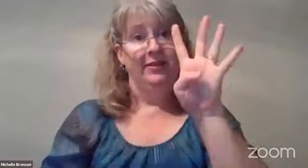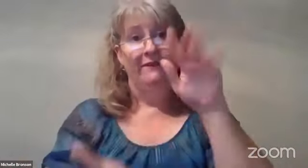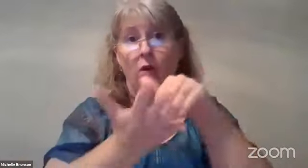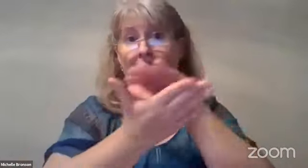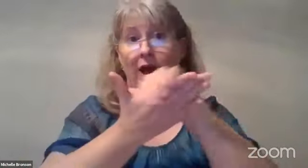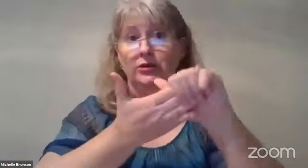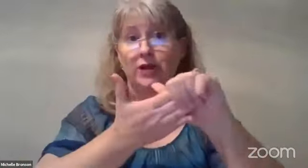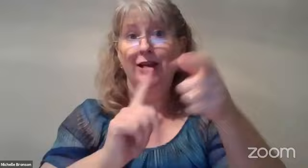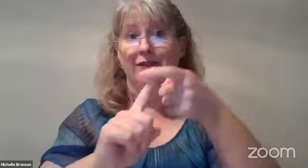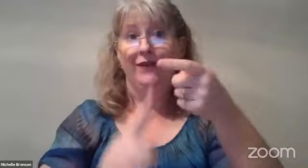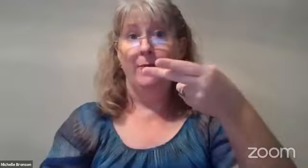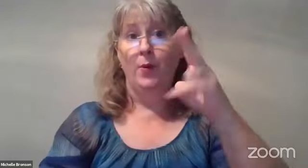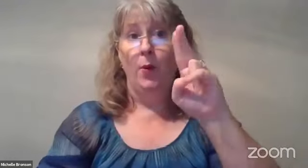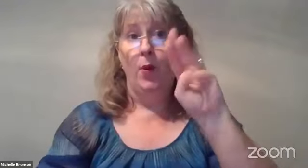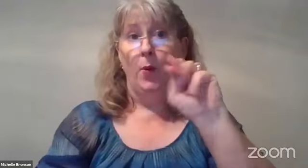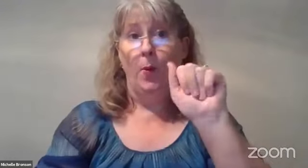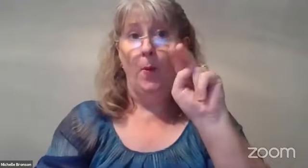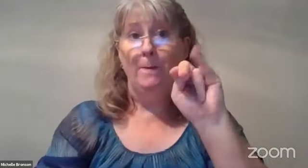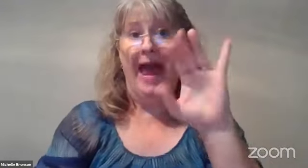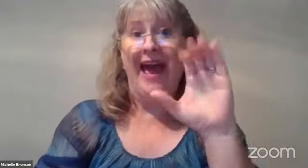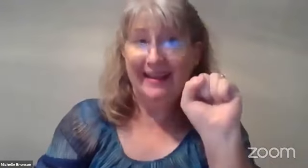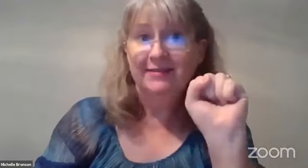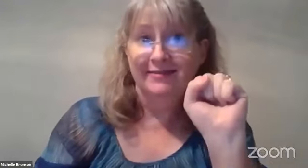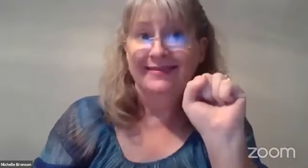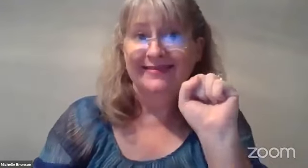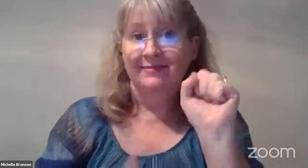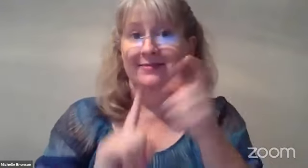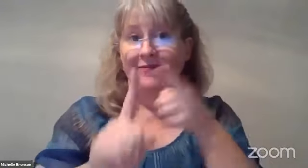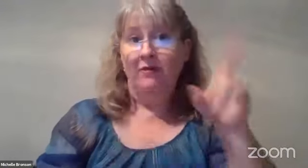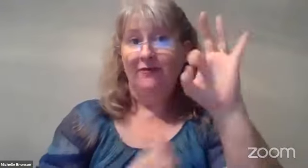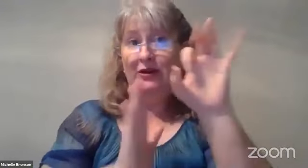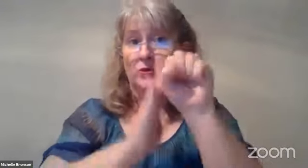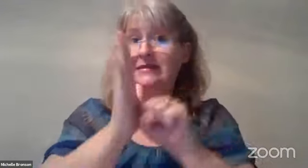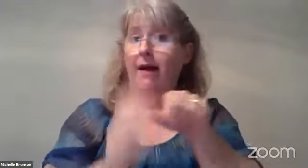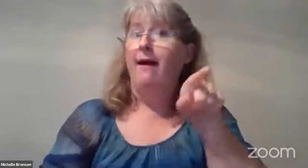in terms of rewarding, we got $4,000 from the Humanics department at Fresno State.